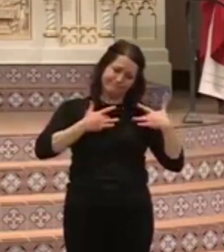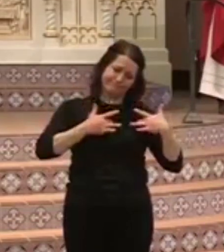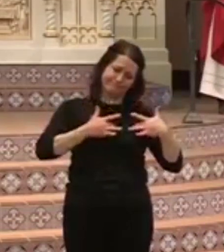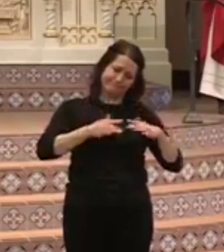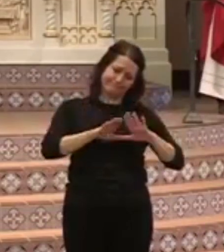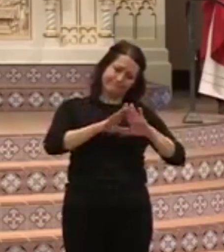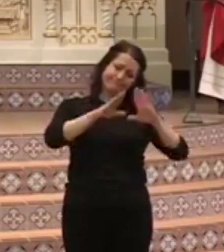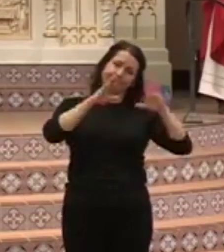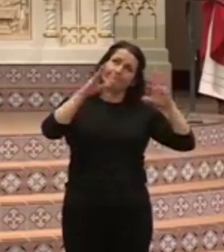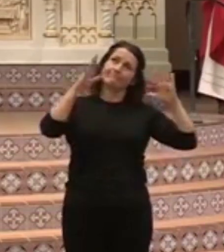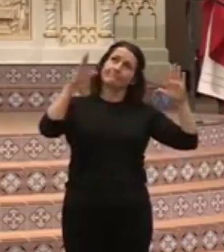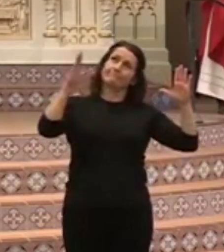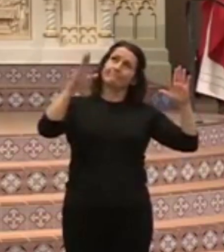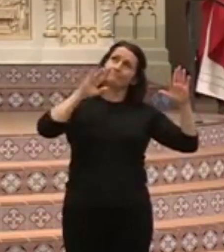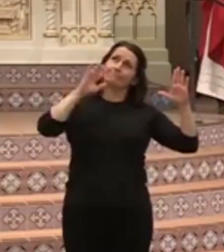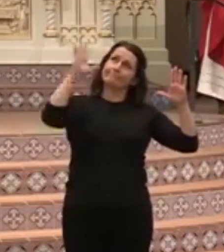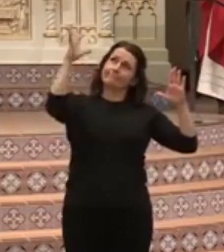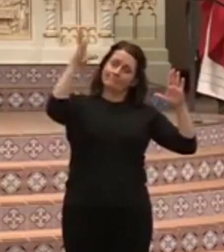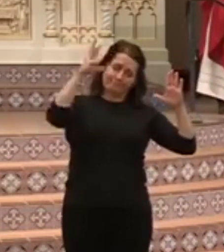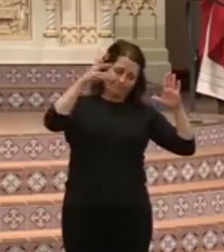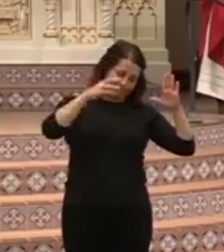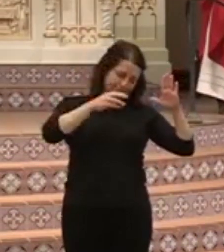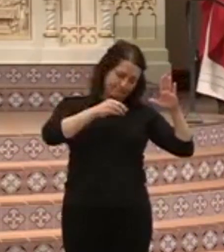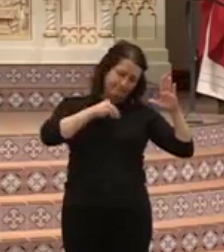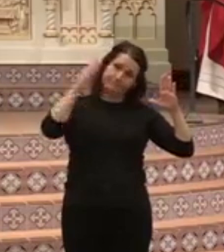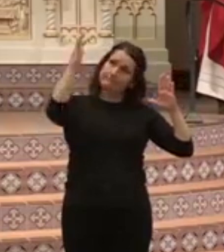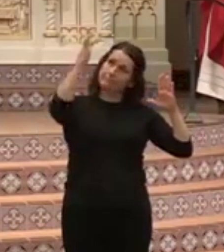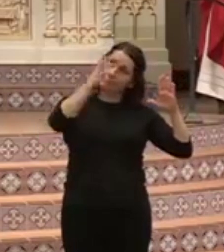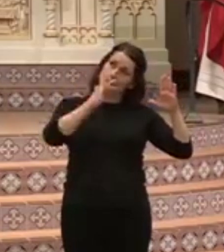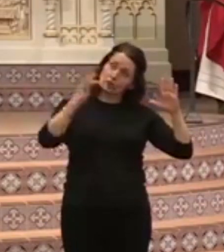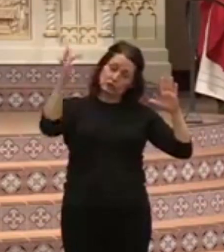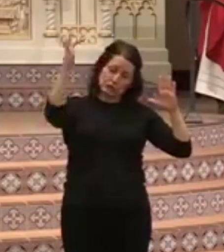and unlock the gates of his mercy,